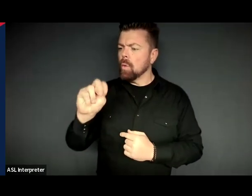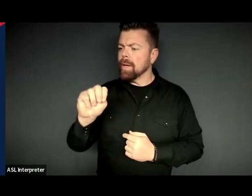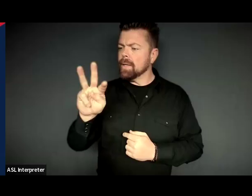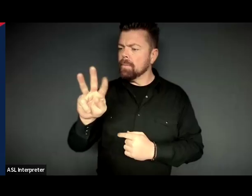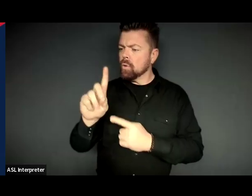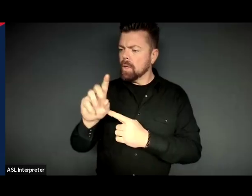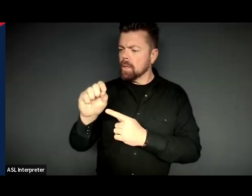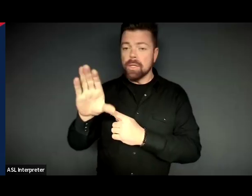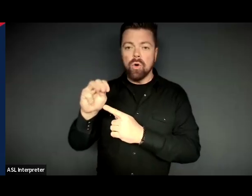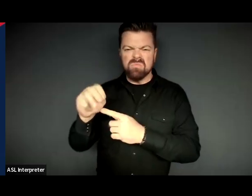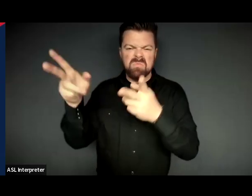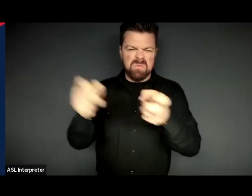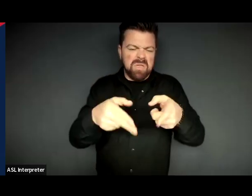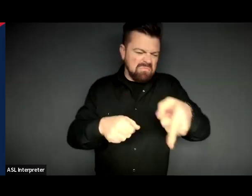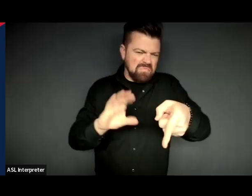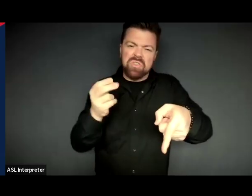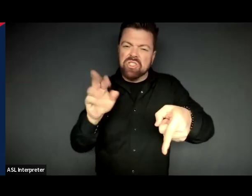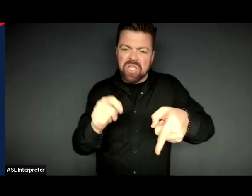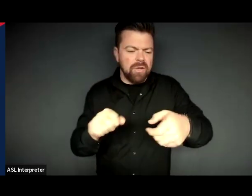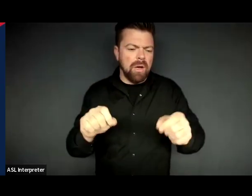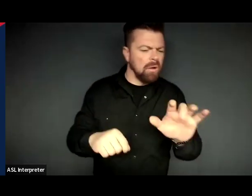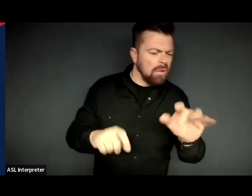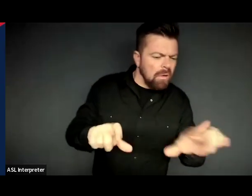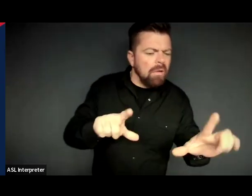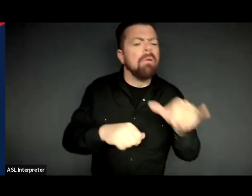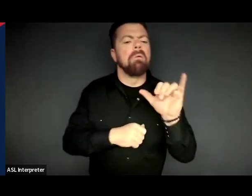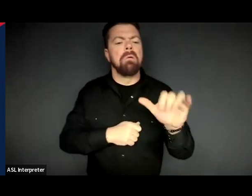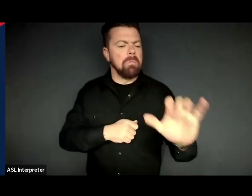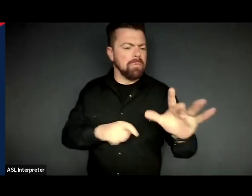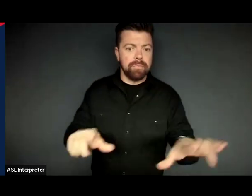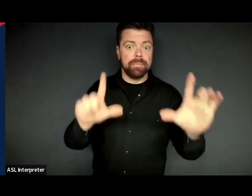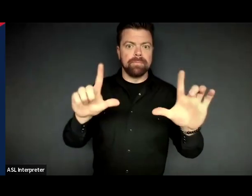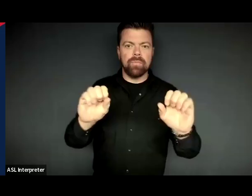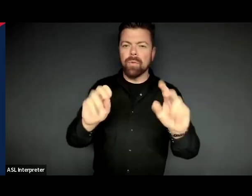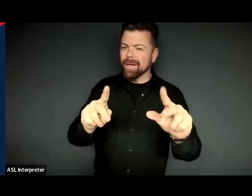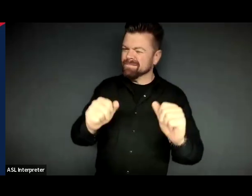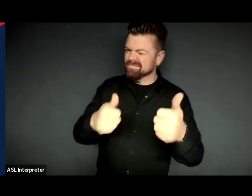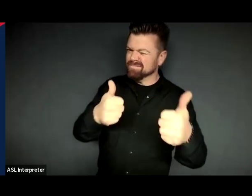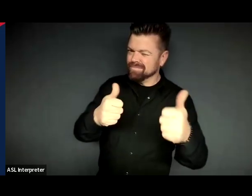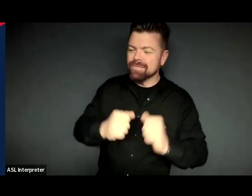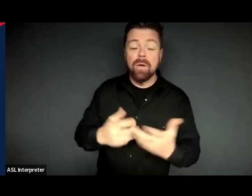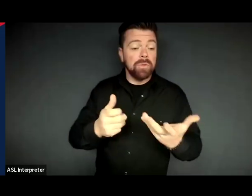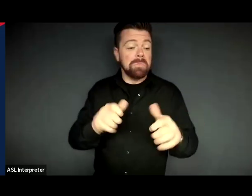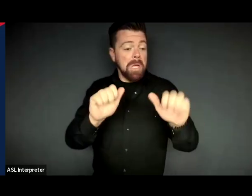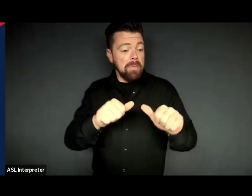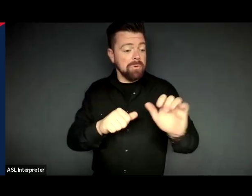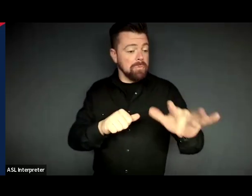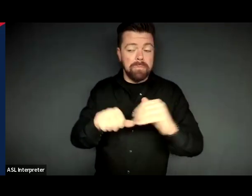onwd.com. Oh, And I'll put it in the and chat. okay, okay, great. Because I want you to get there. When I go to it, I